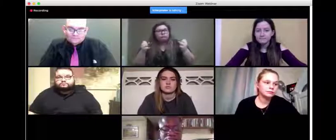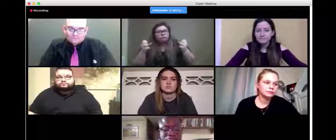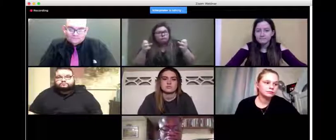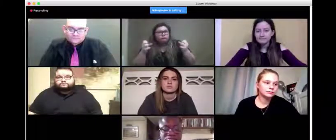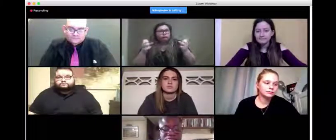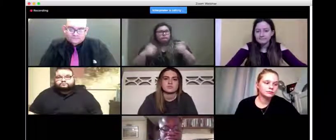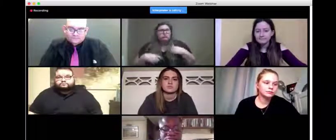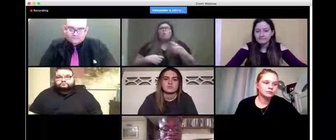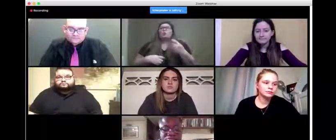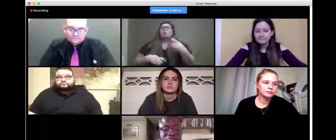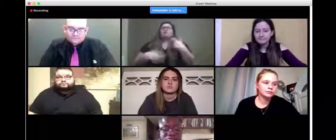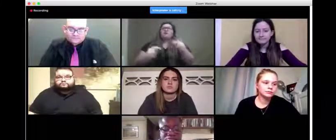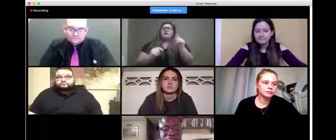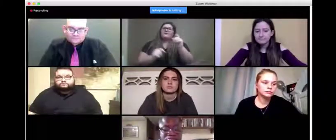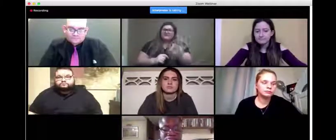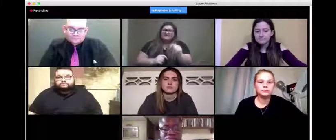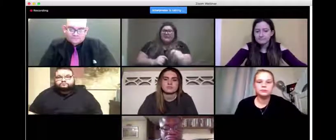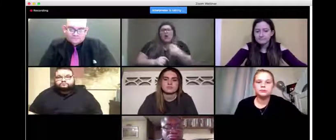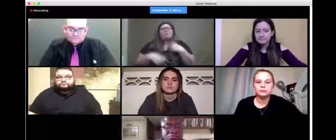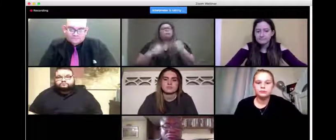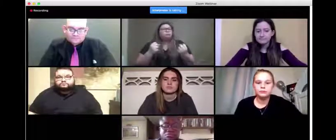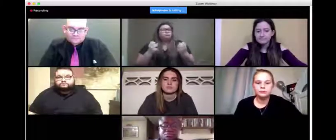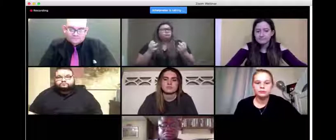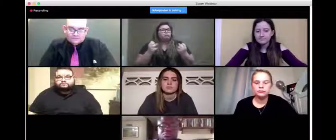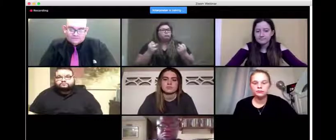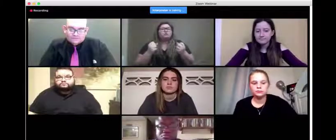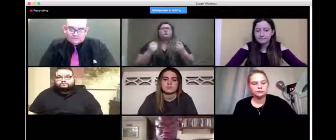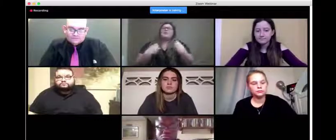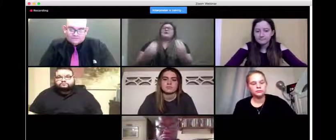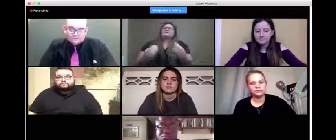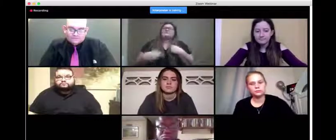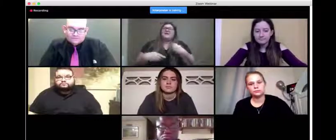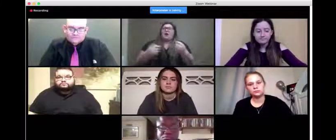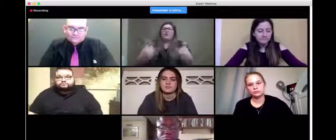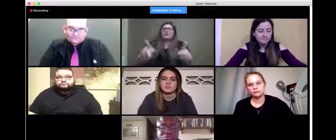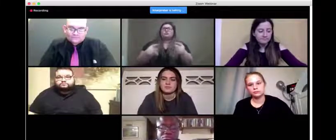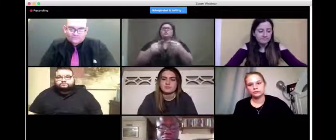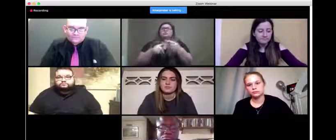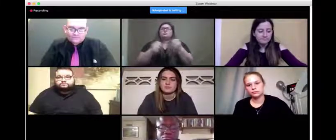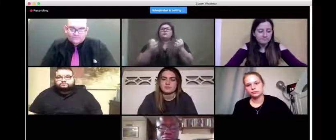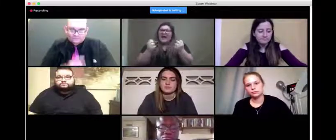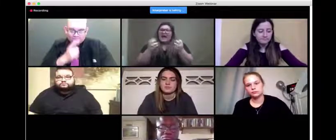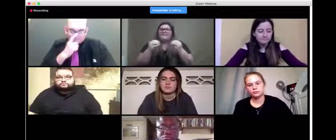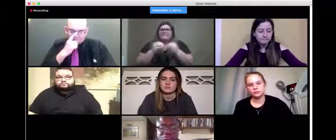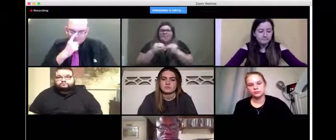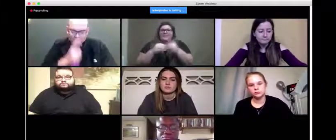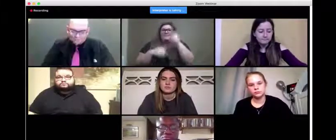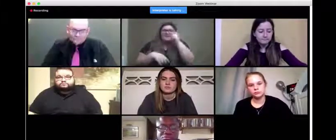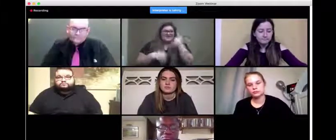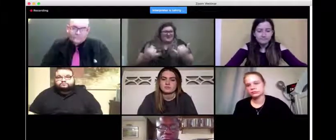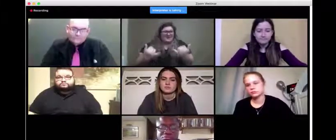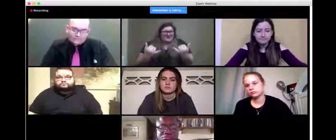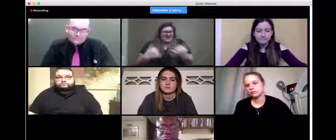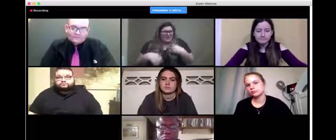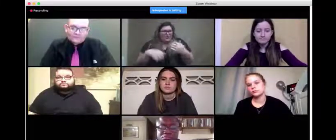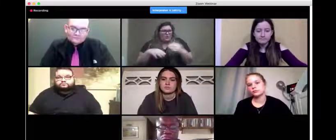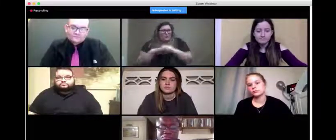they gave me the opportunity to sign more, because even now I don't have people to sign with. And so that's why